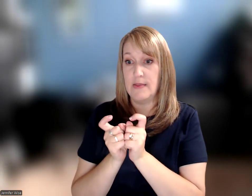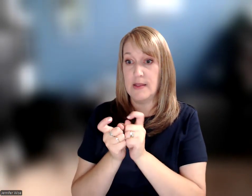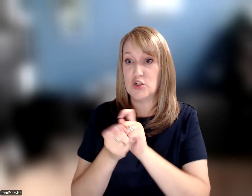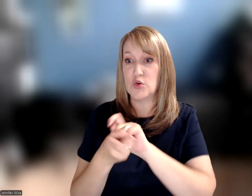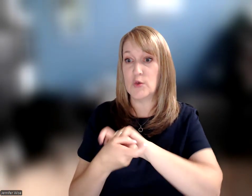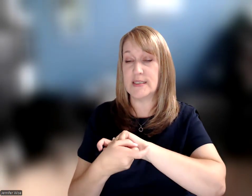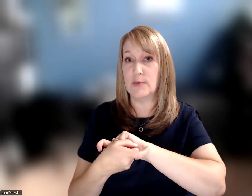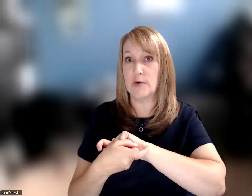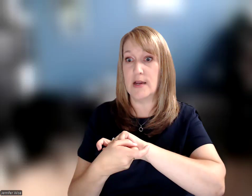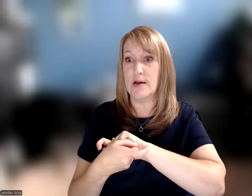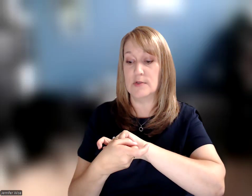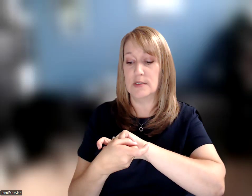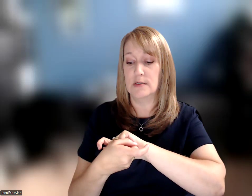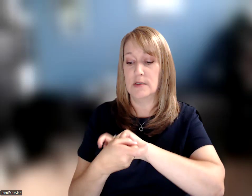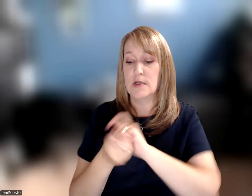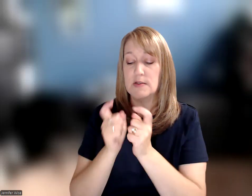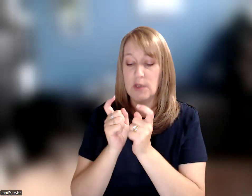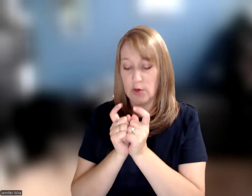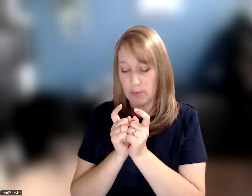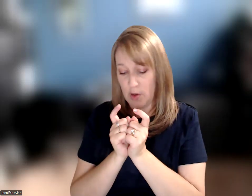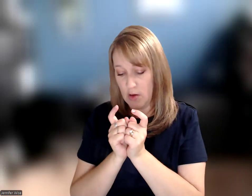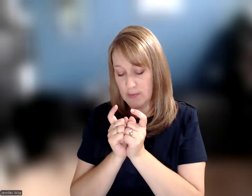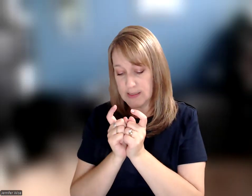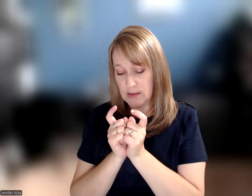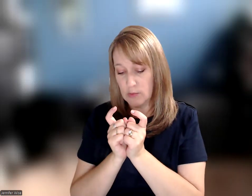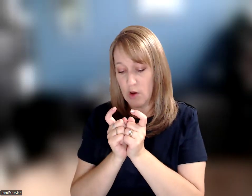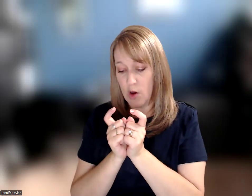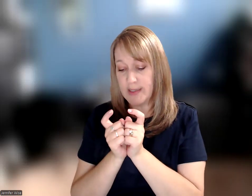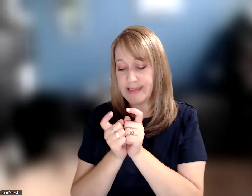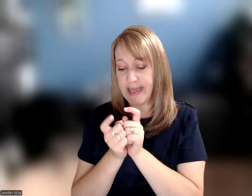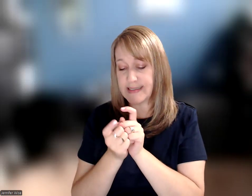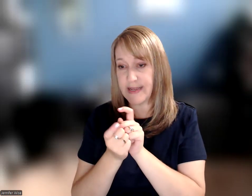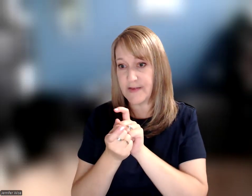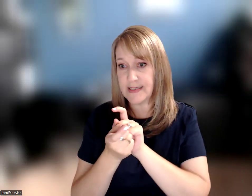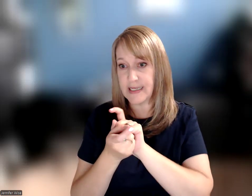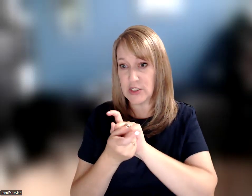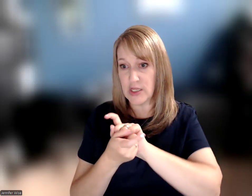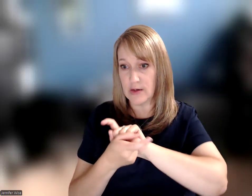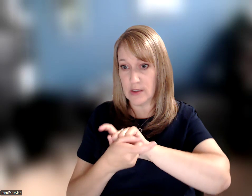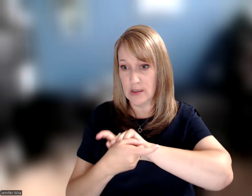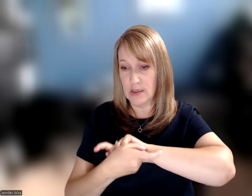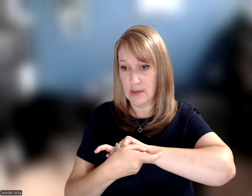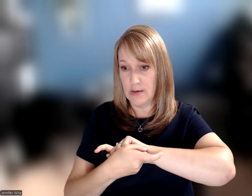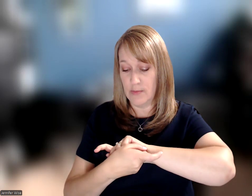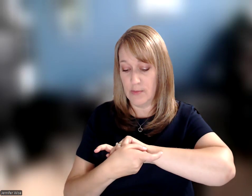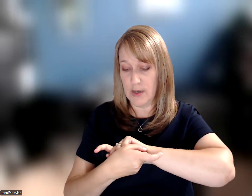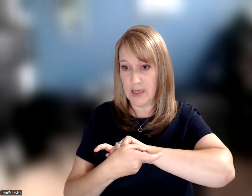then twist them around. So your palms will always stay facing each other,